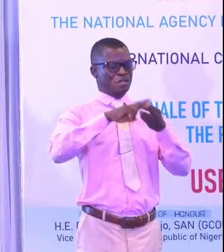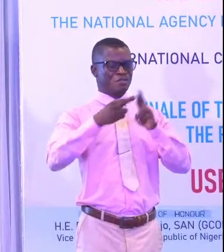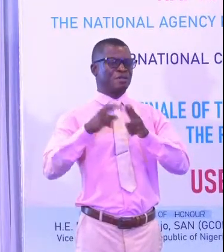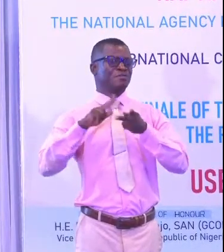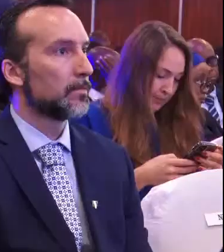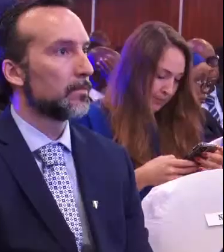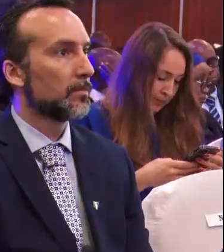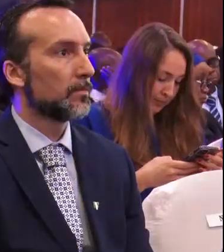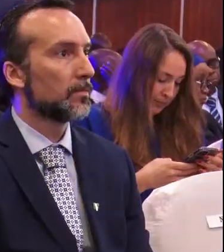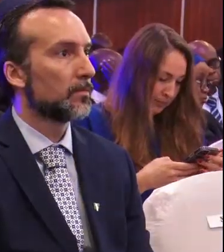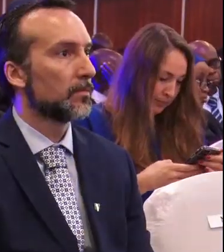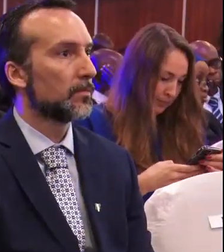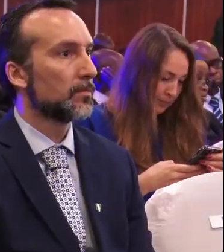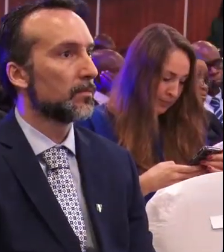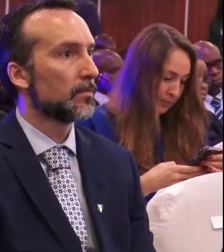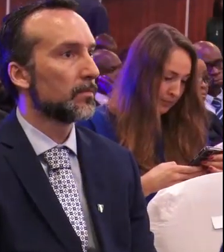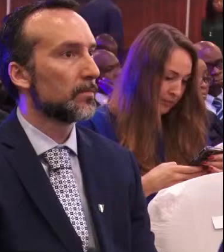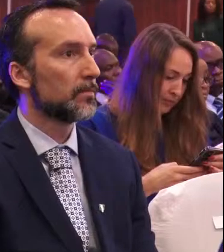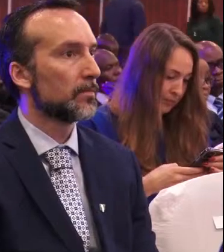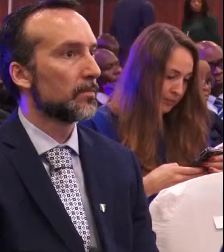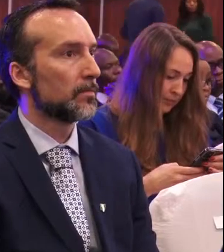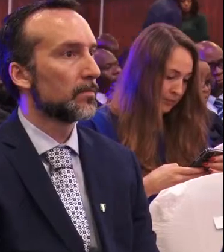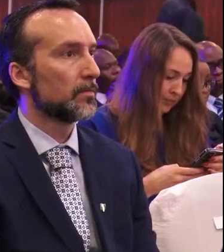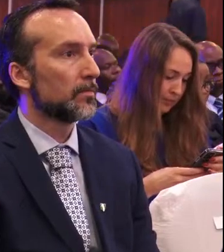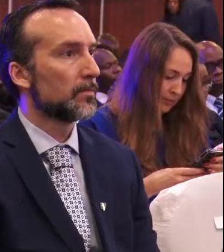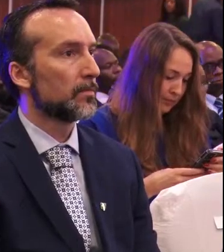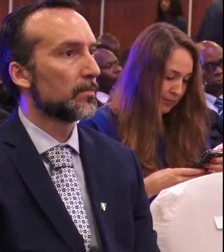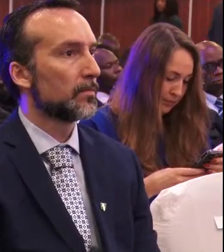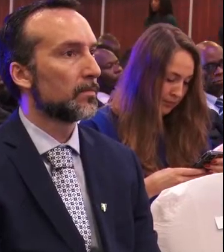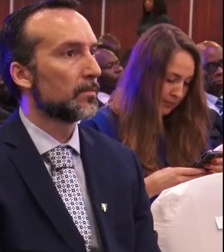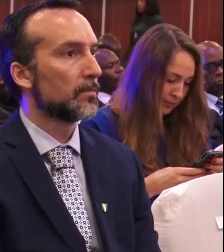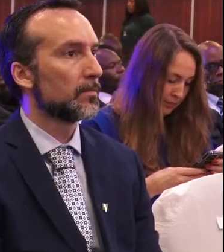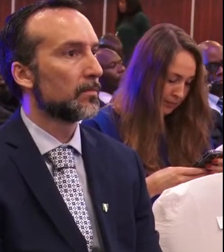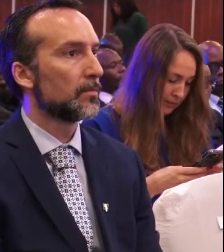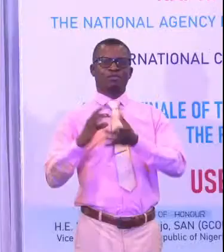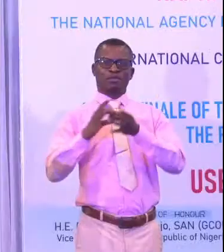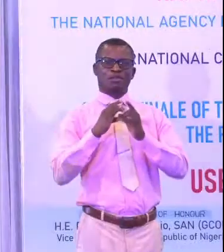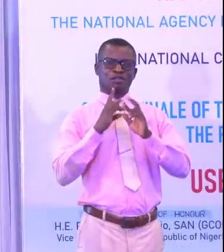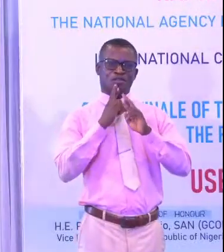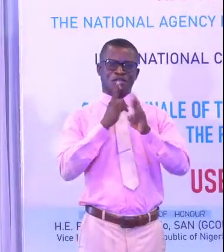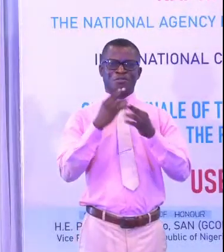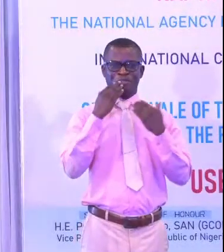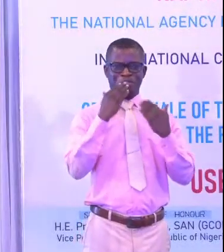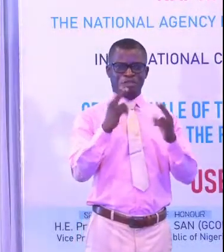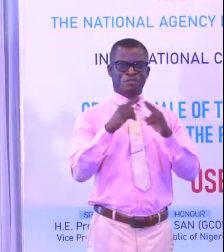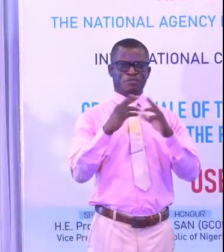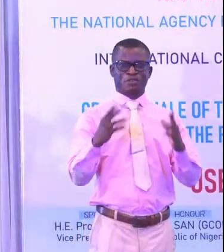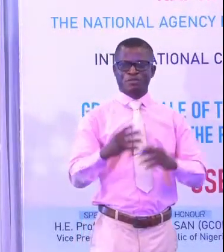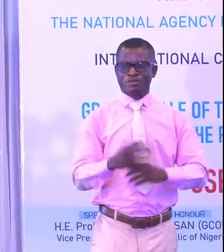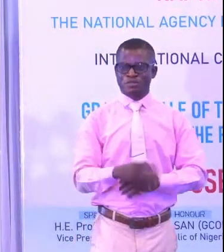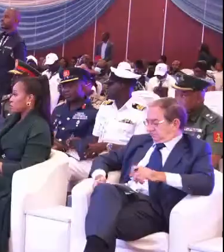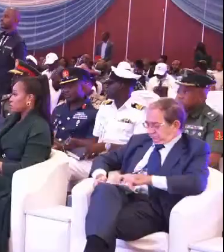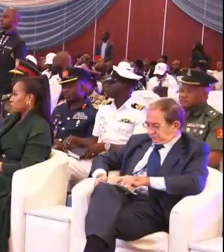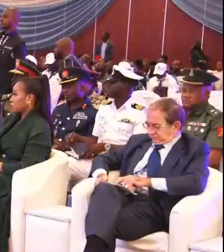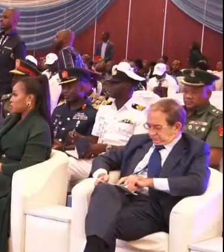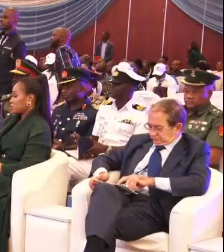of them present here, who have contributed immensely to our collective response. Thank you very much.